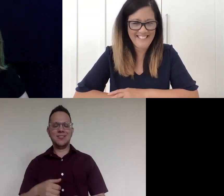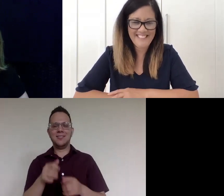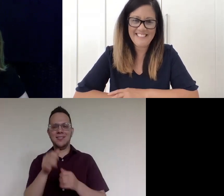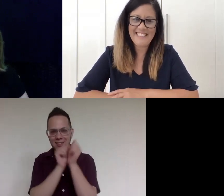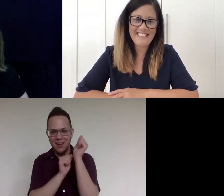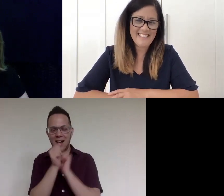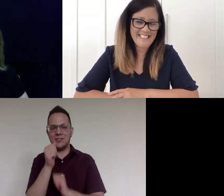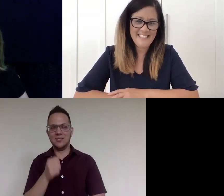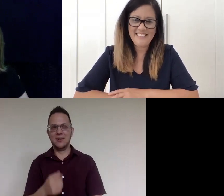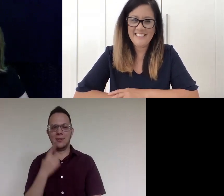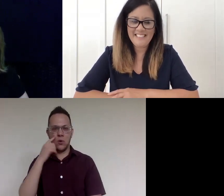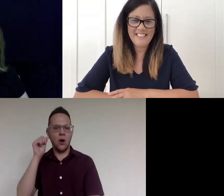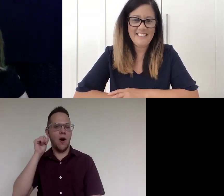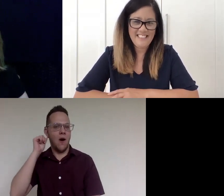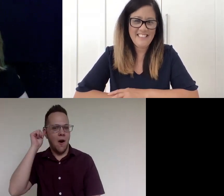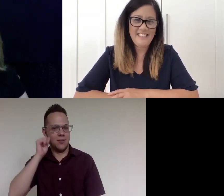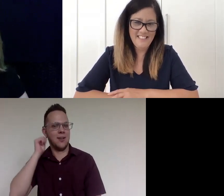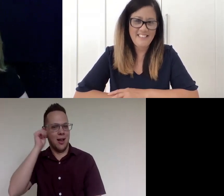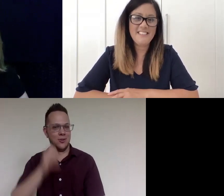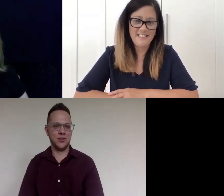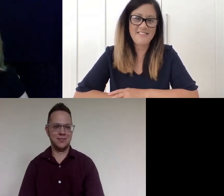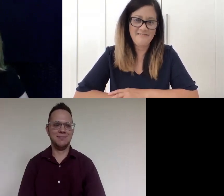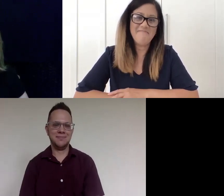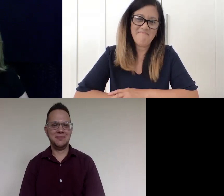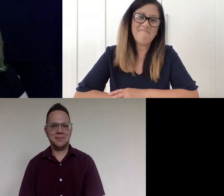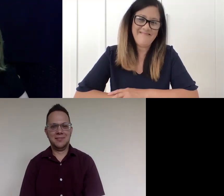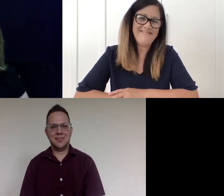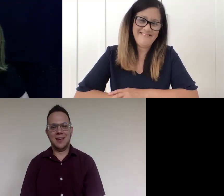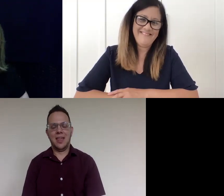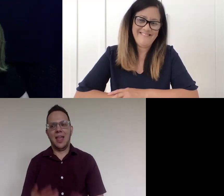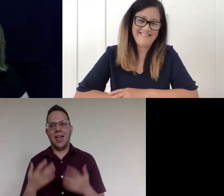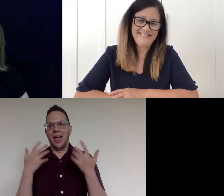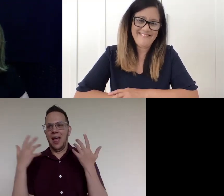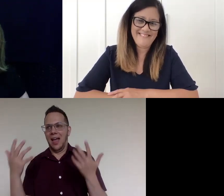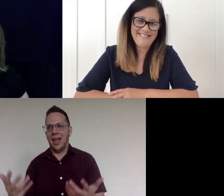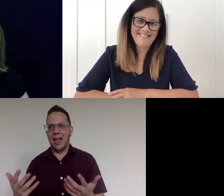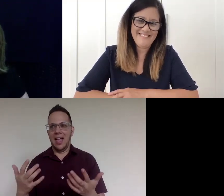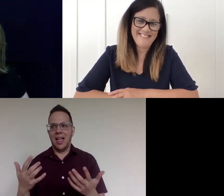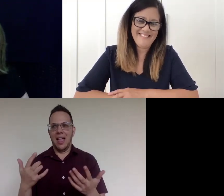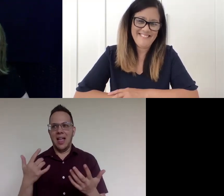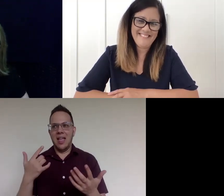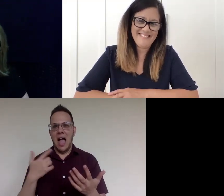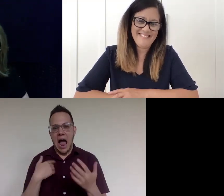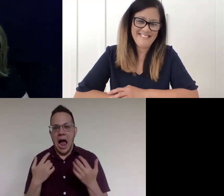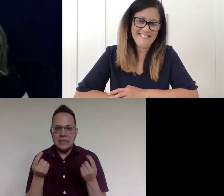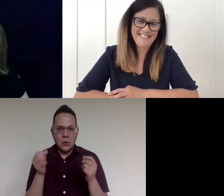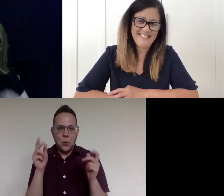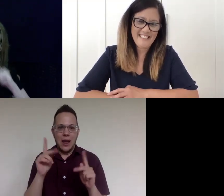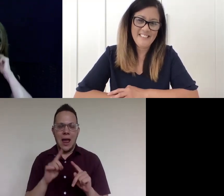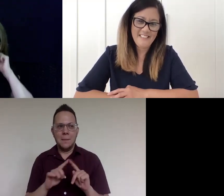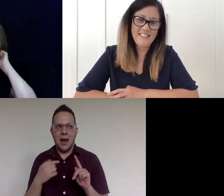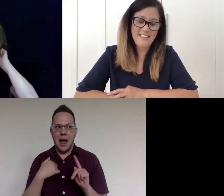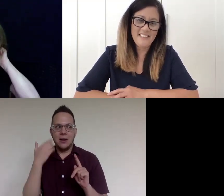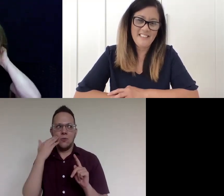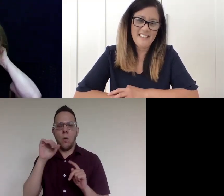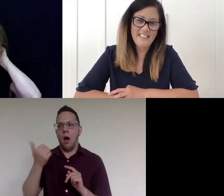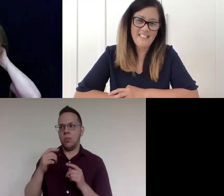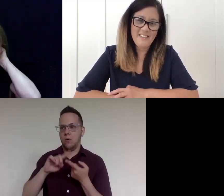They had a mask on, a gown on, they had gloves on, and this is an audiologist. I did